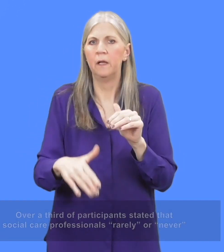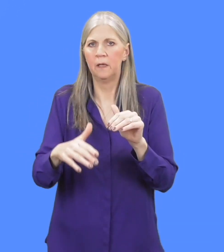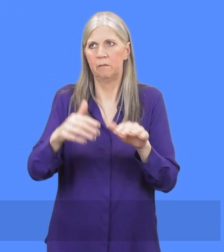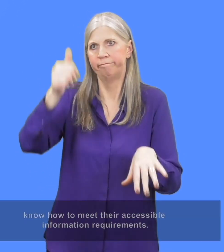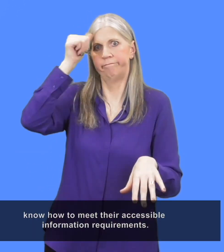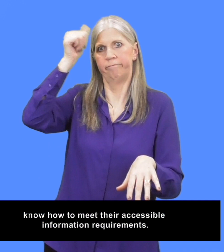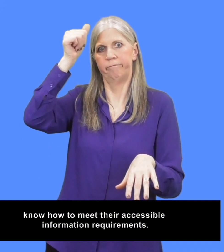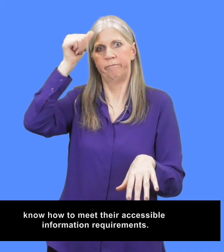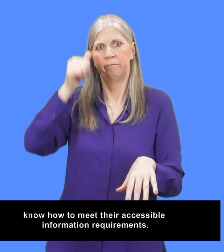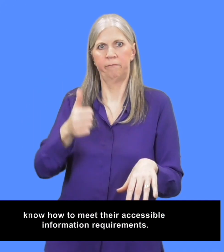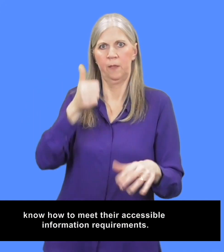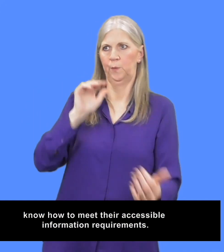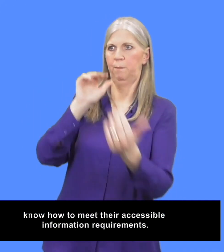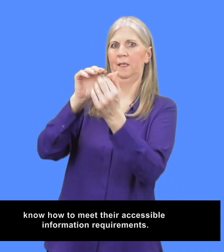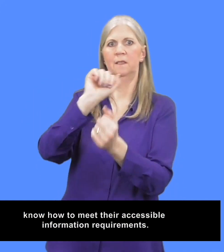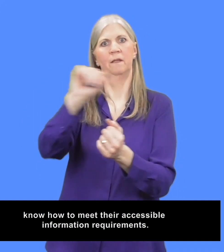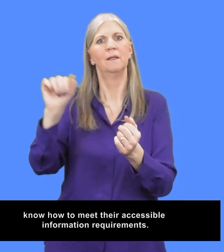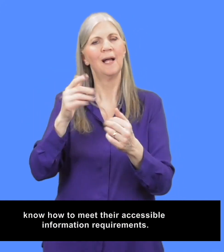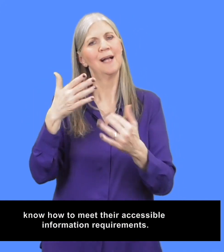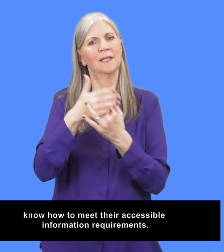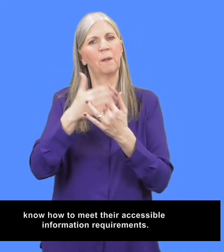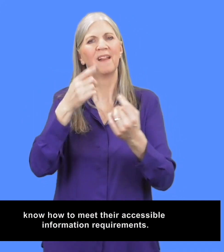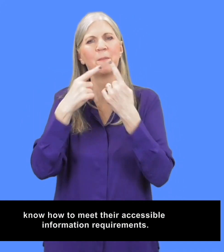to meet their accessible information requirements.